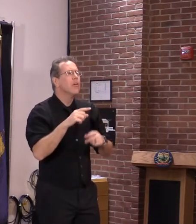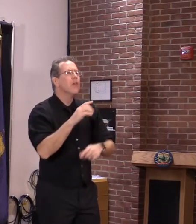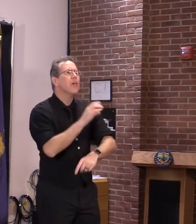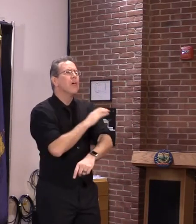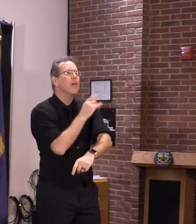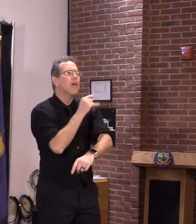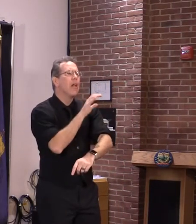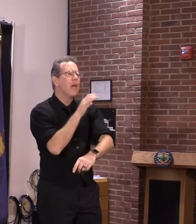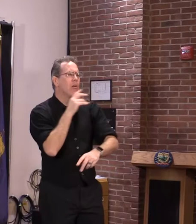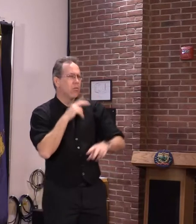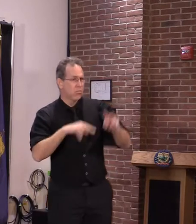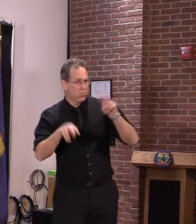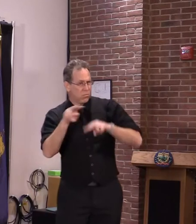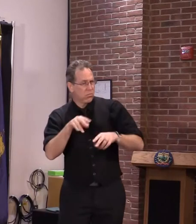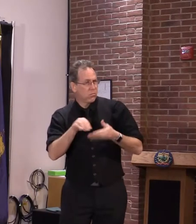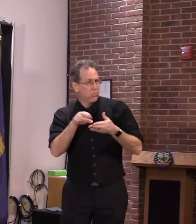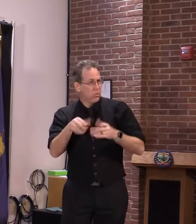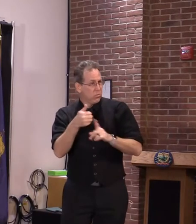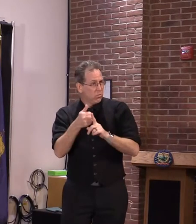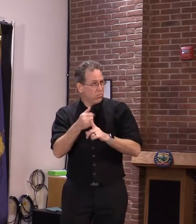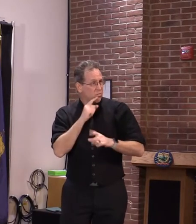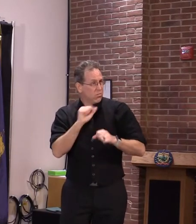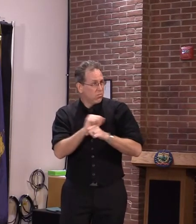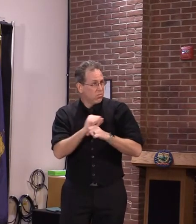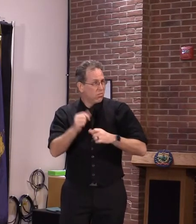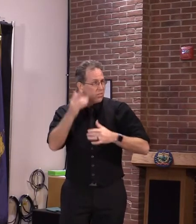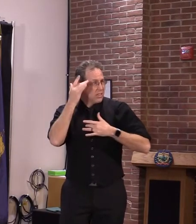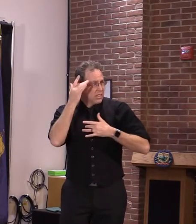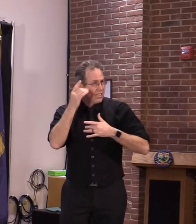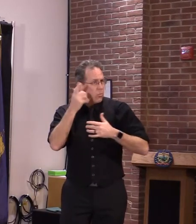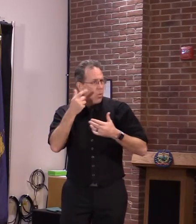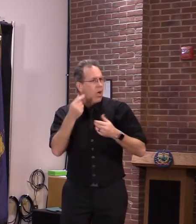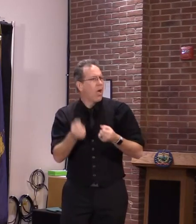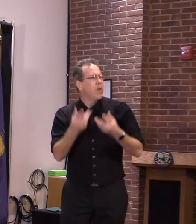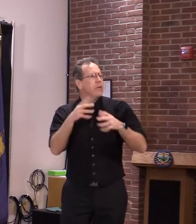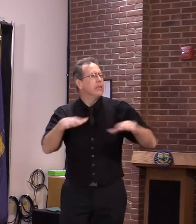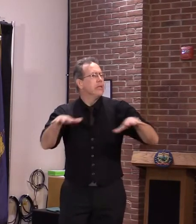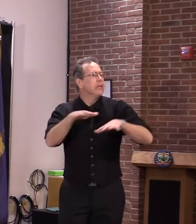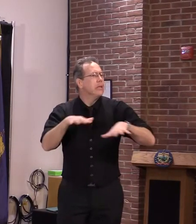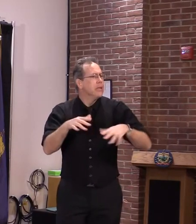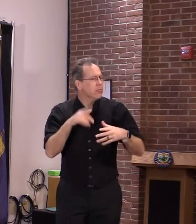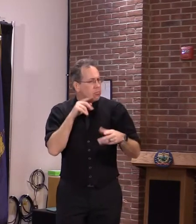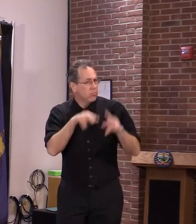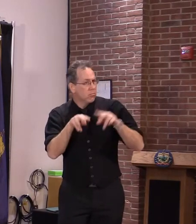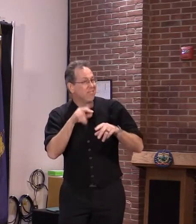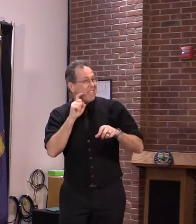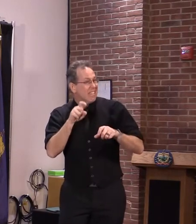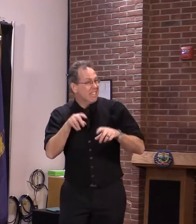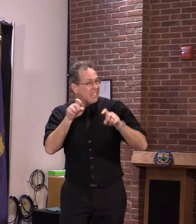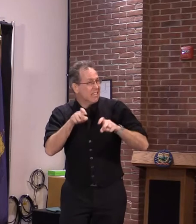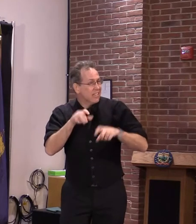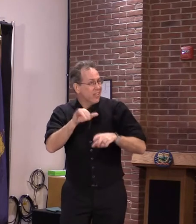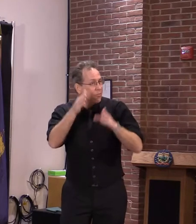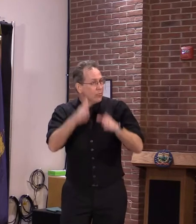EKG based on that. So obviously someone with a mild cold and nothing